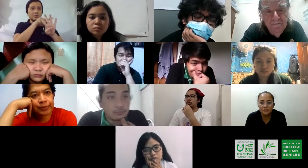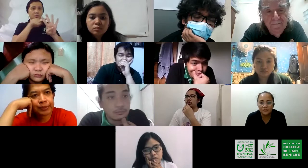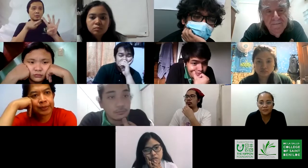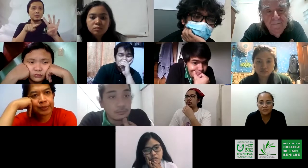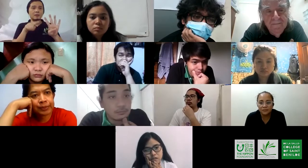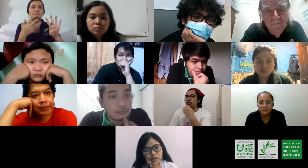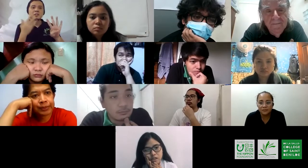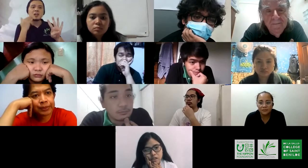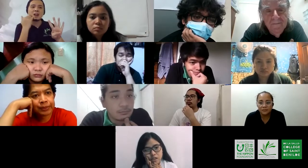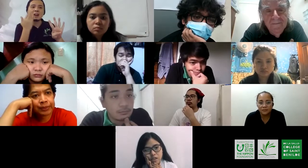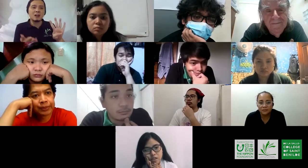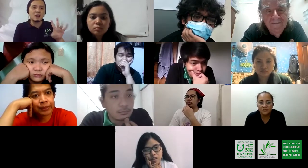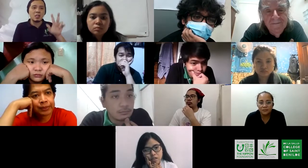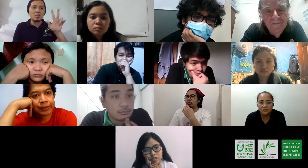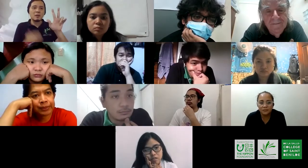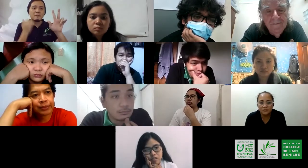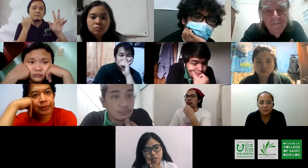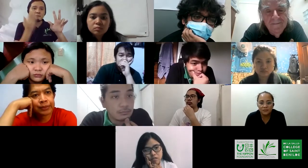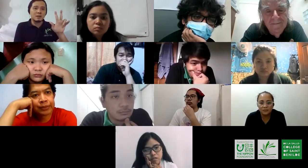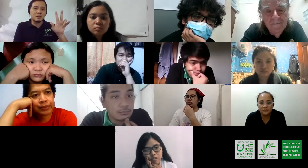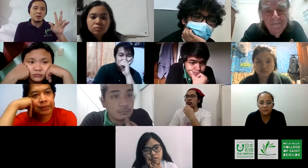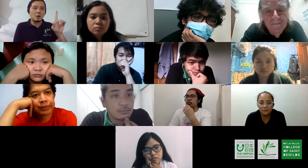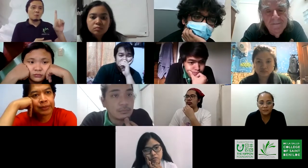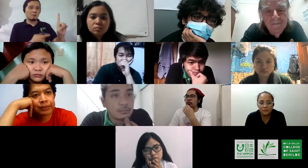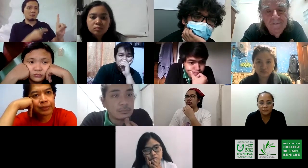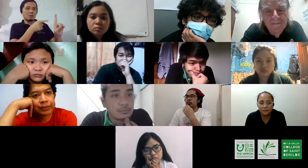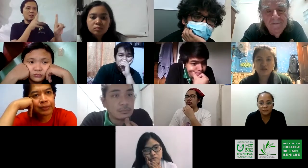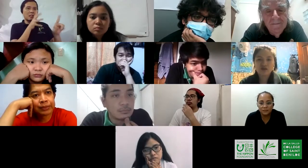When I arrived in Thailand in 1997,